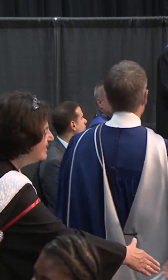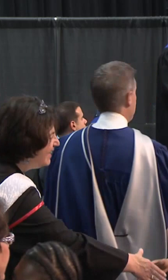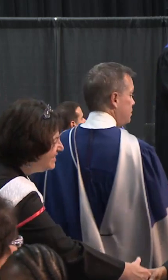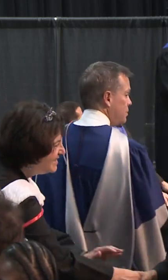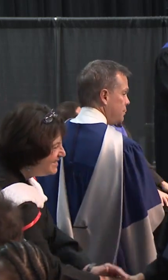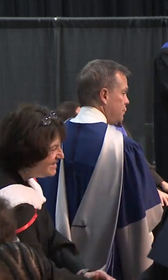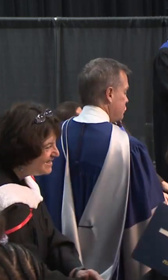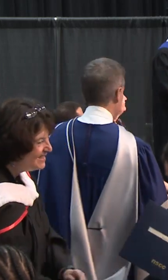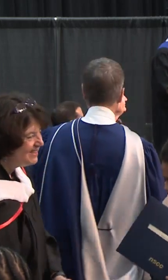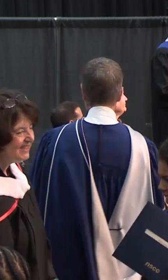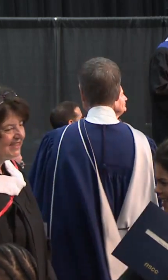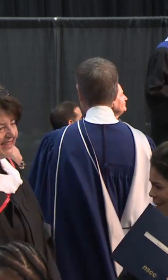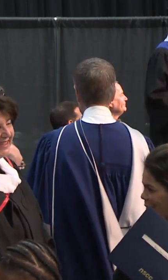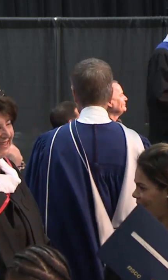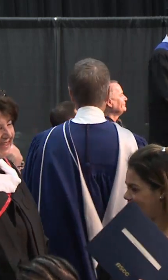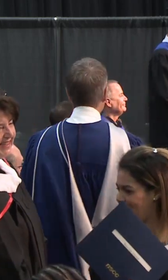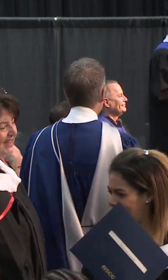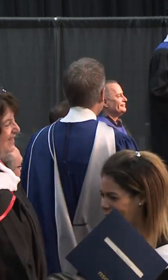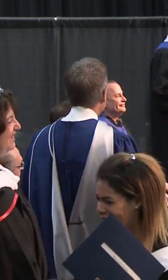Cheyenne Melanson.